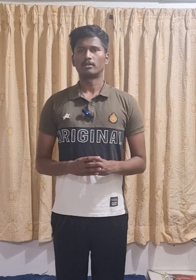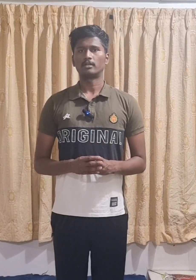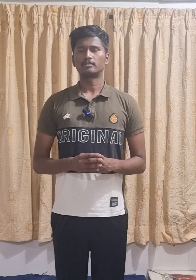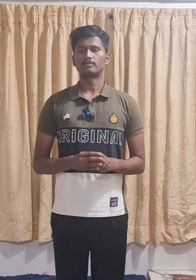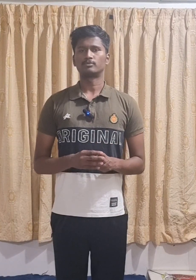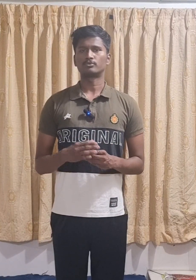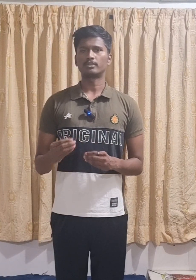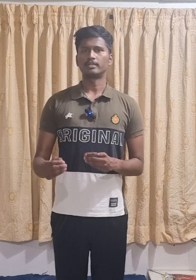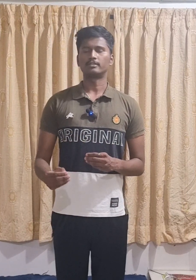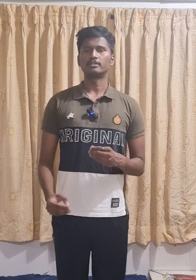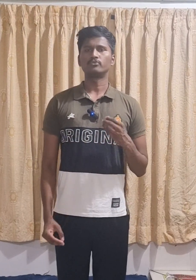helps us to create a